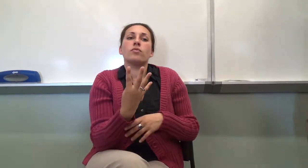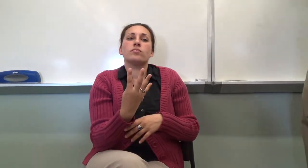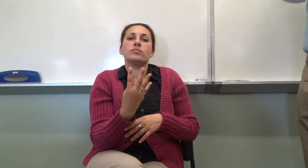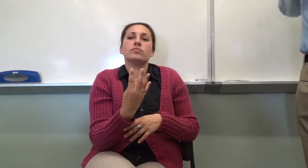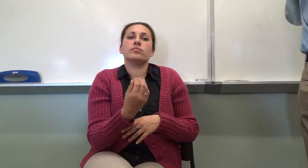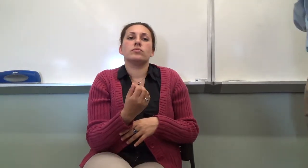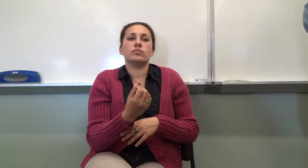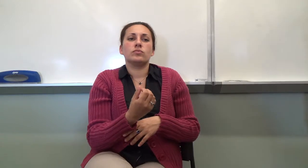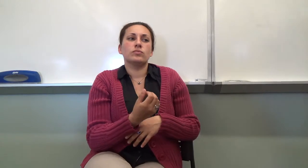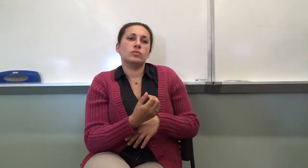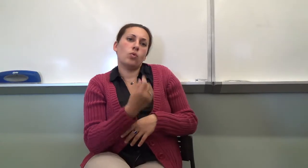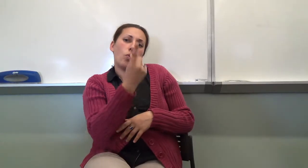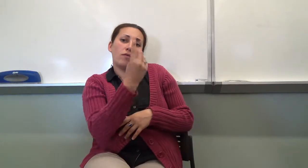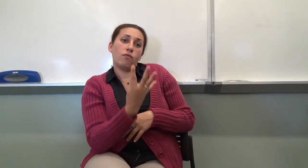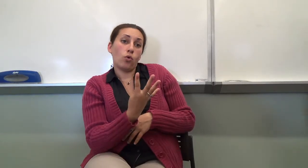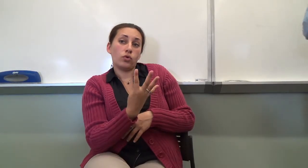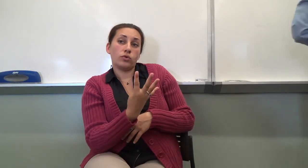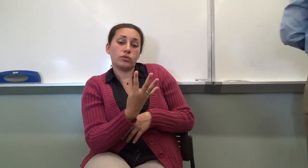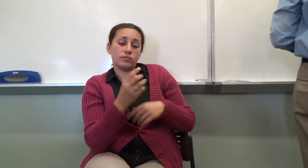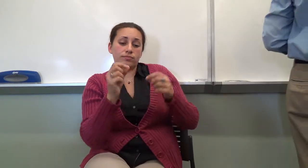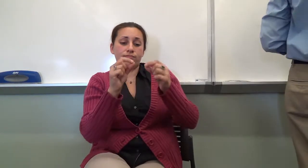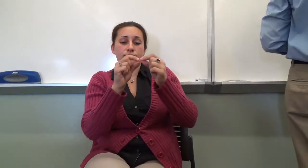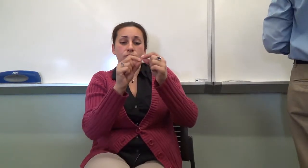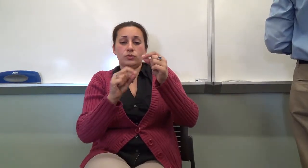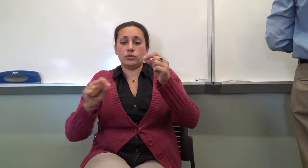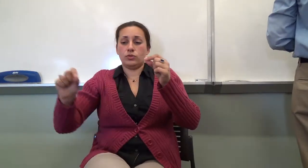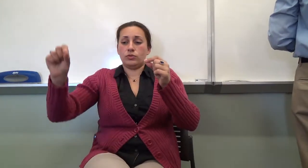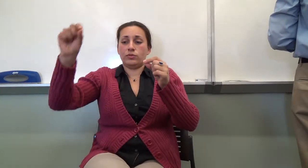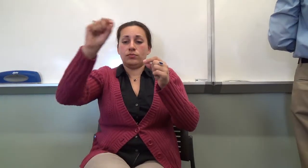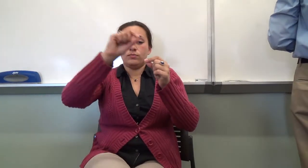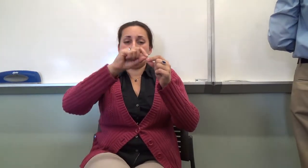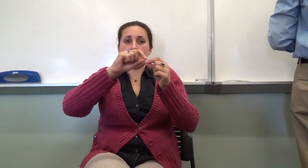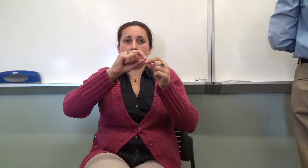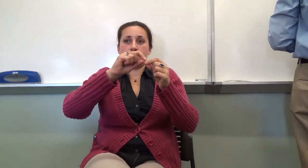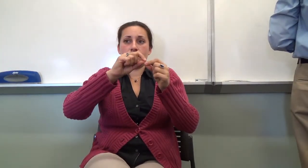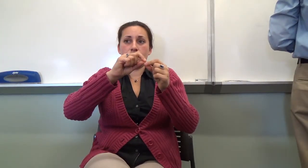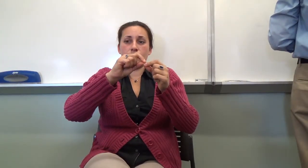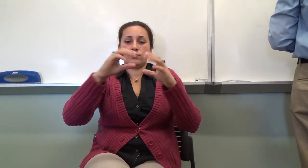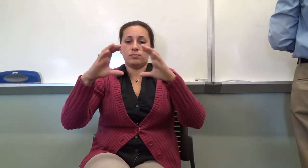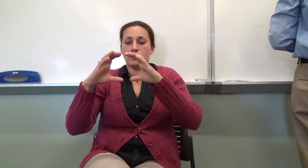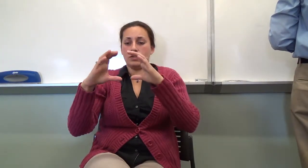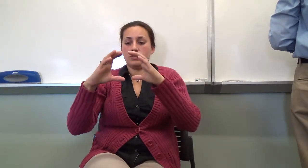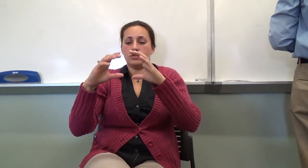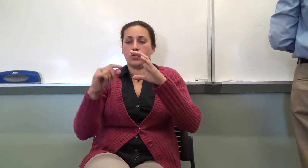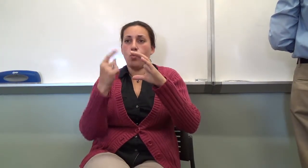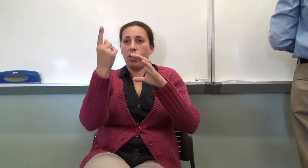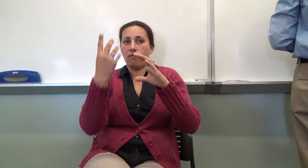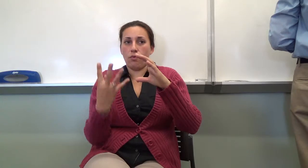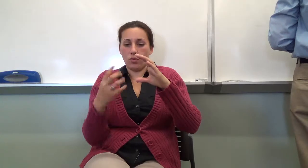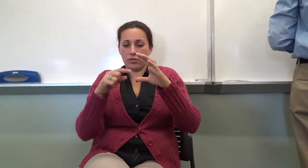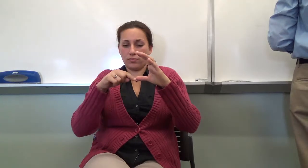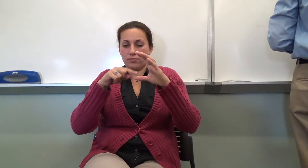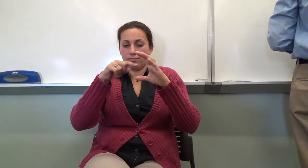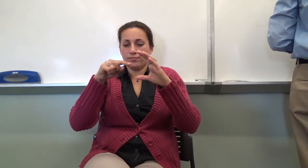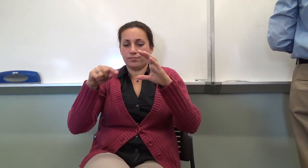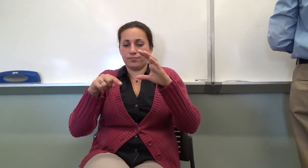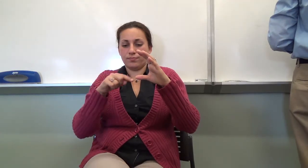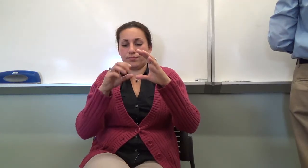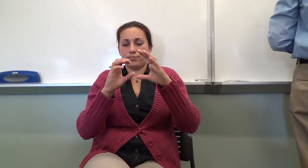be 1/4 of 360, and that's right. This angle right here, which is often